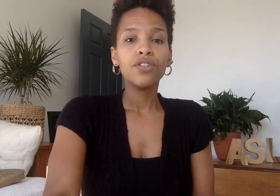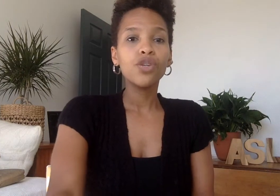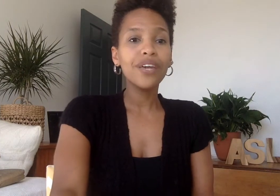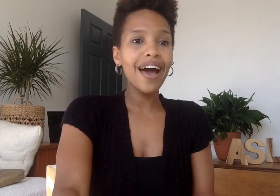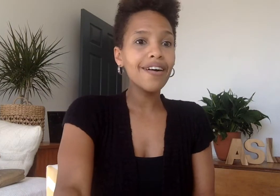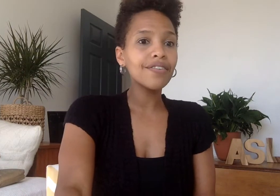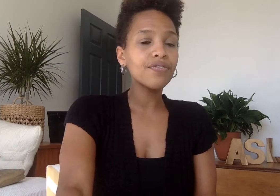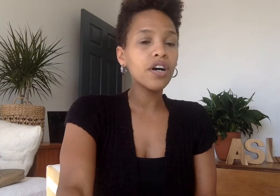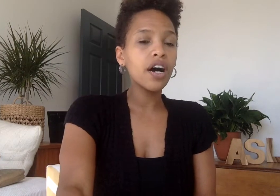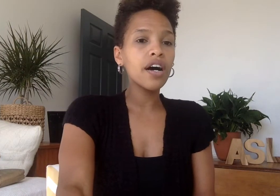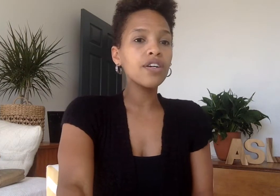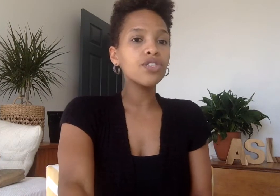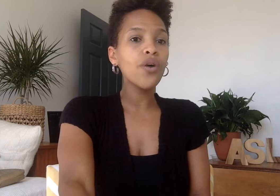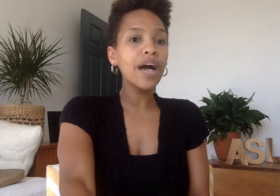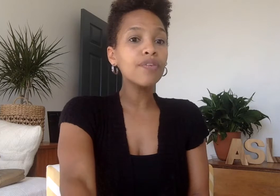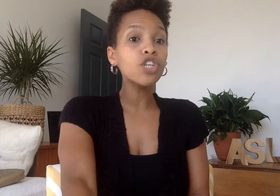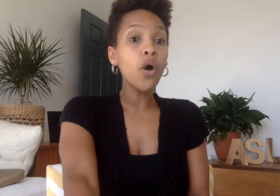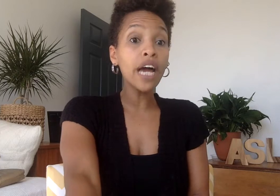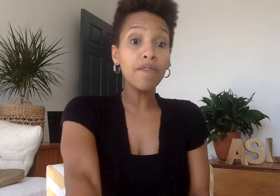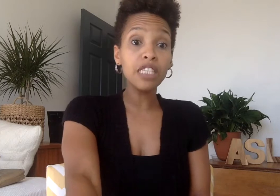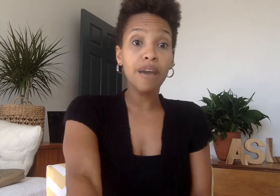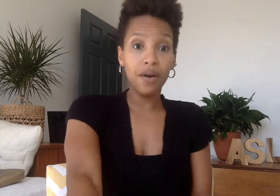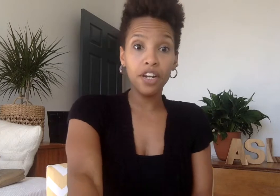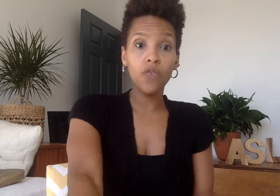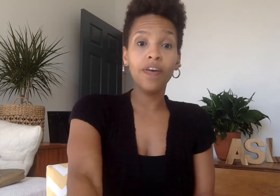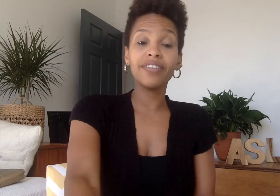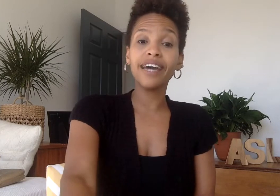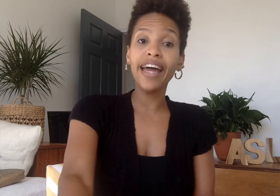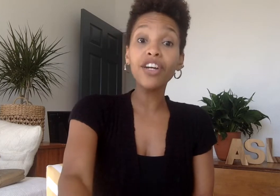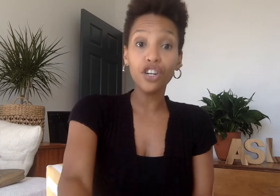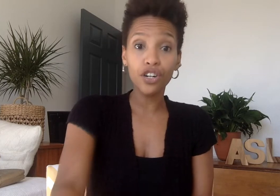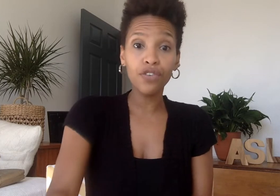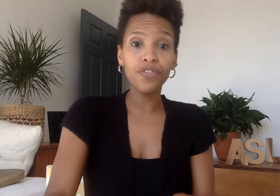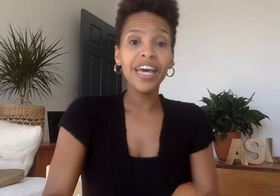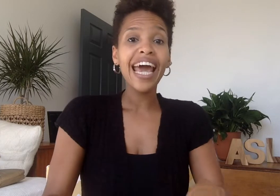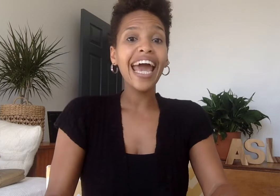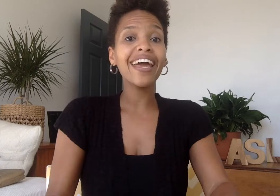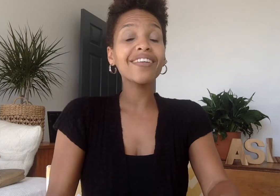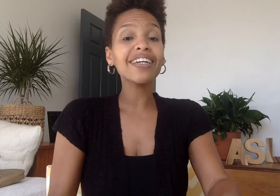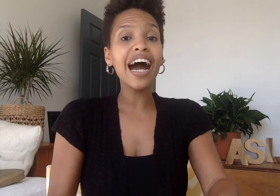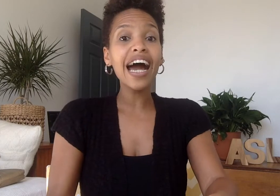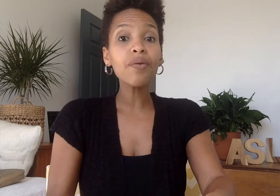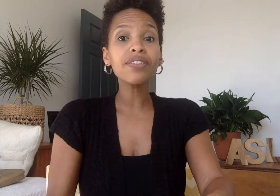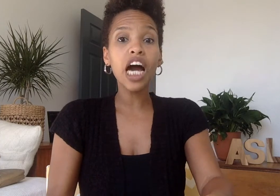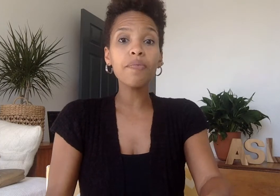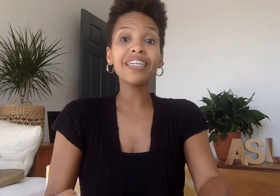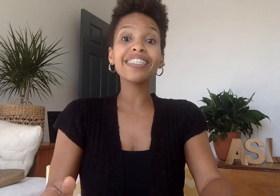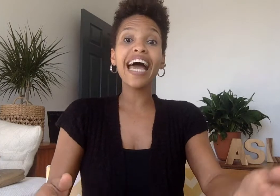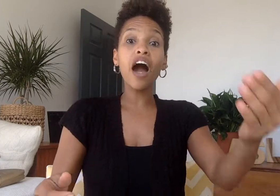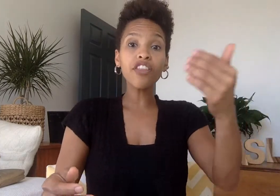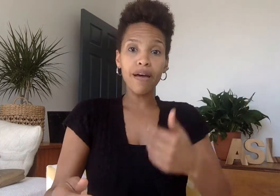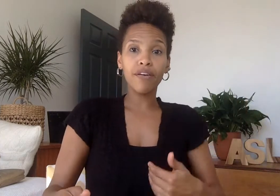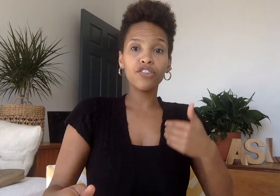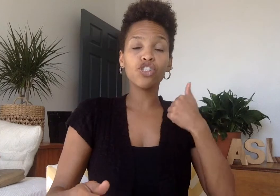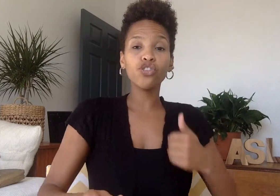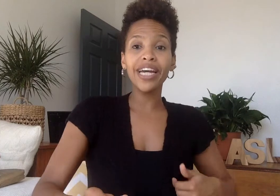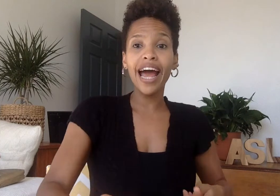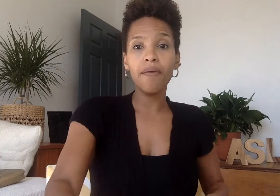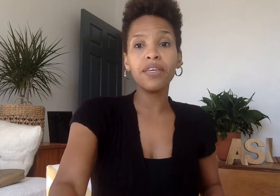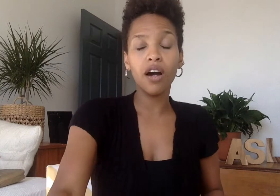So we have, so I was going up this mountain around a tight curve, and a guy was coming down the mountain straight at me on